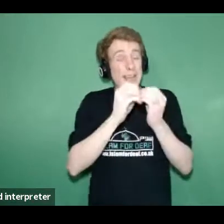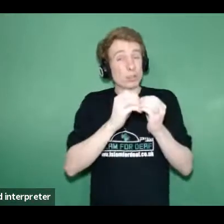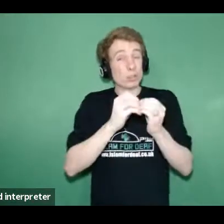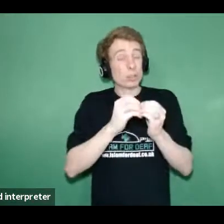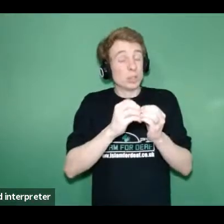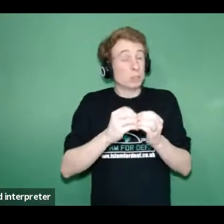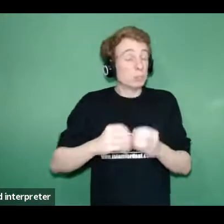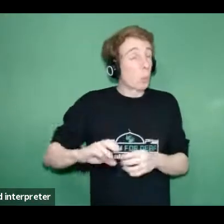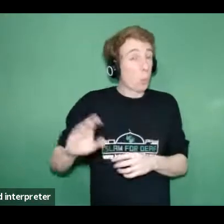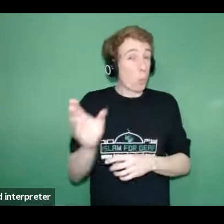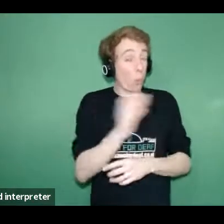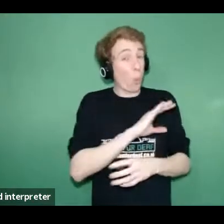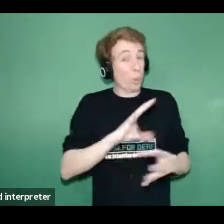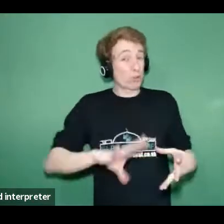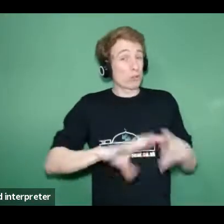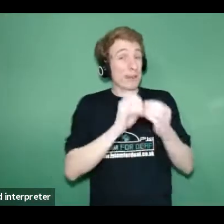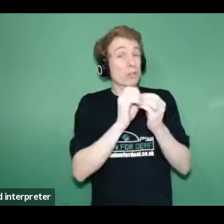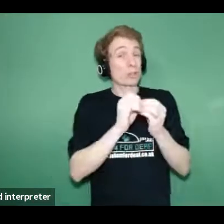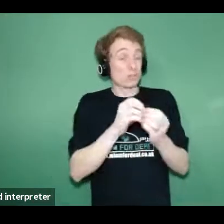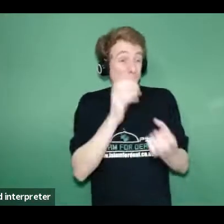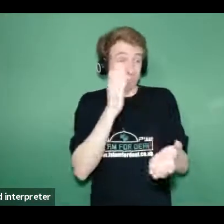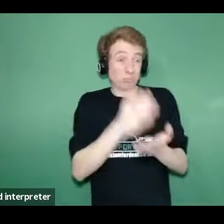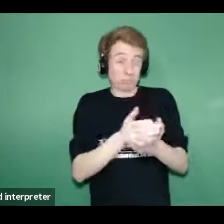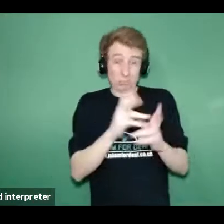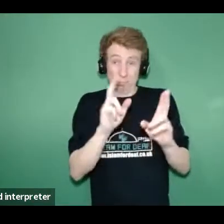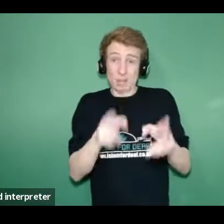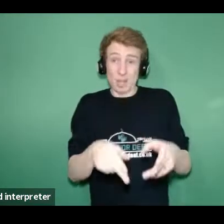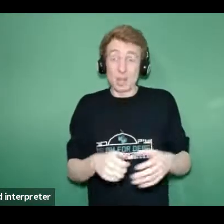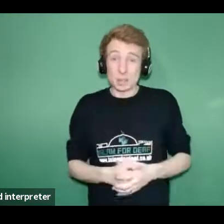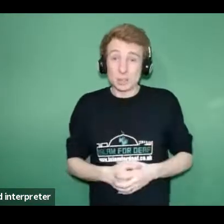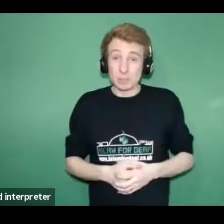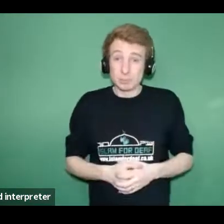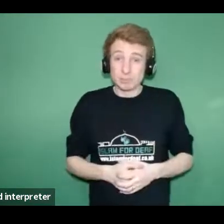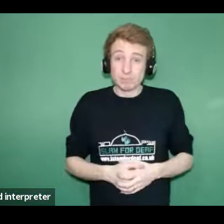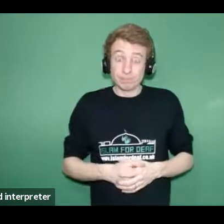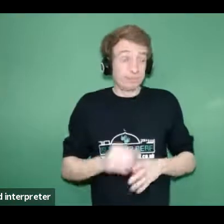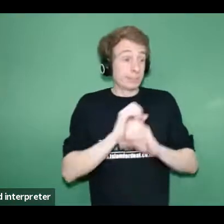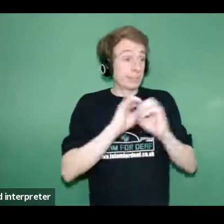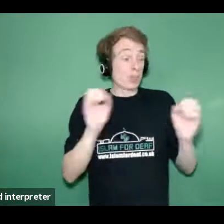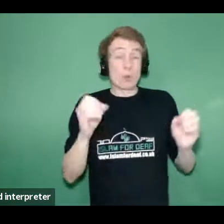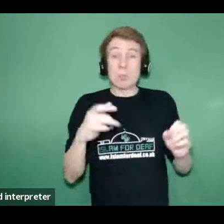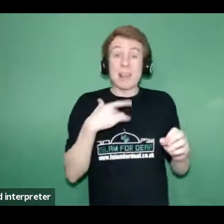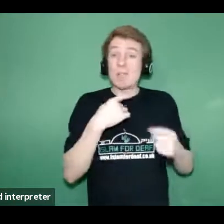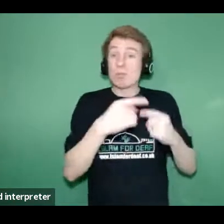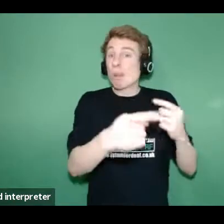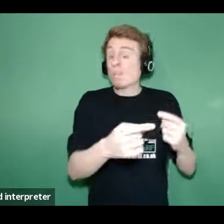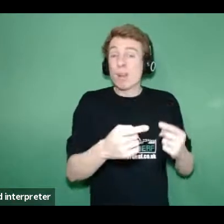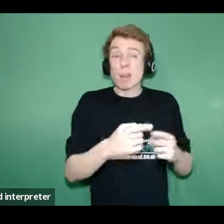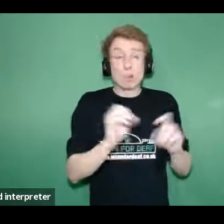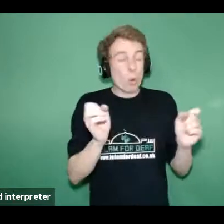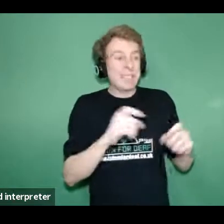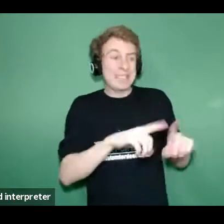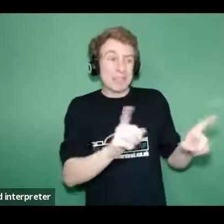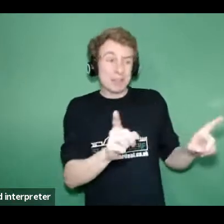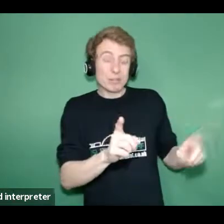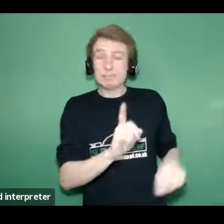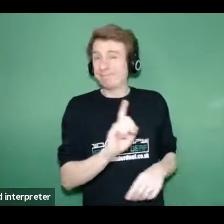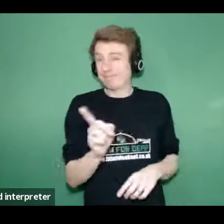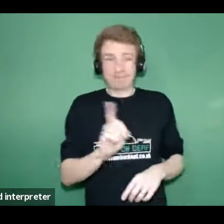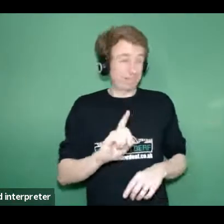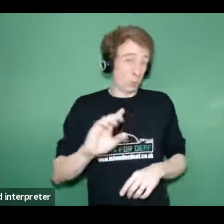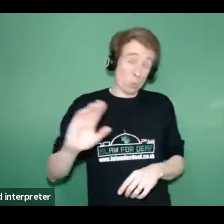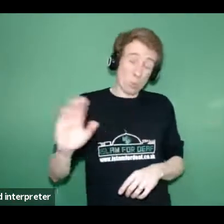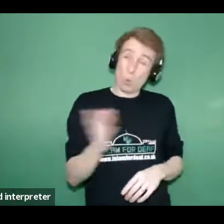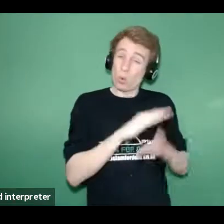exceptions, they will die. And Allah the Most High mentioned to his Prophet, peace and blessings be upon him, in the Quran,